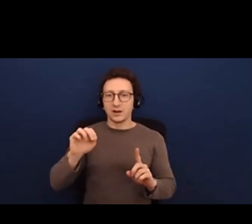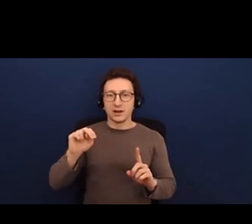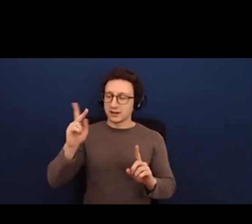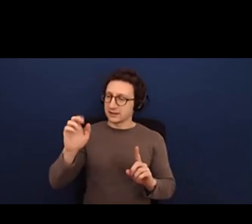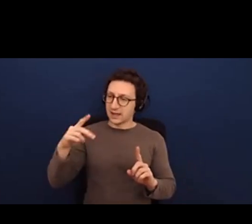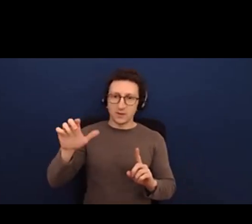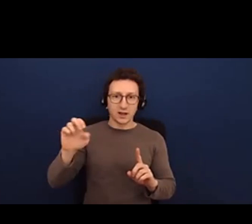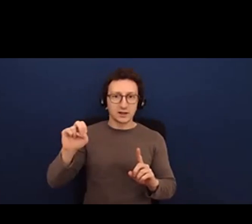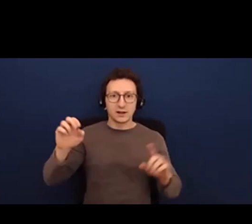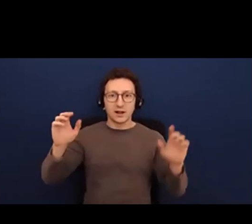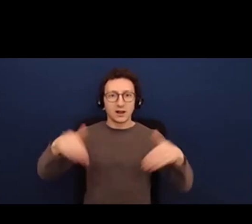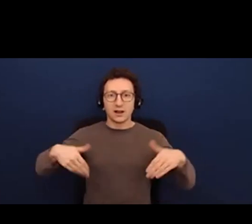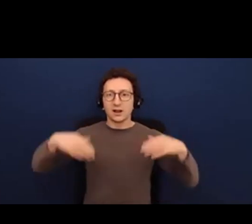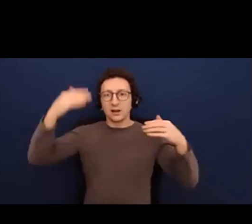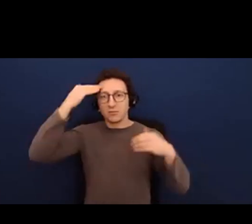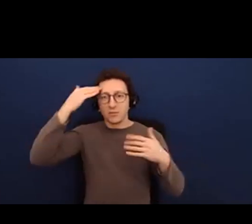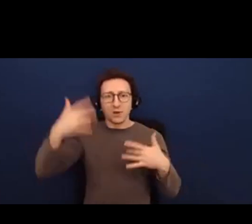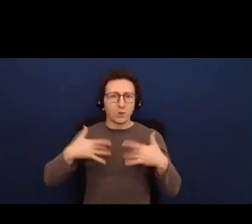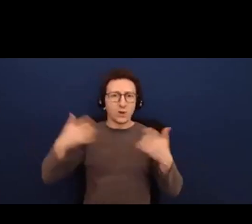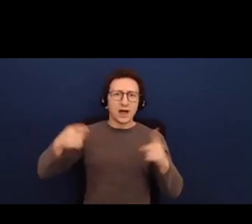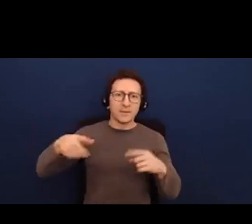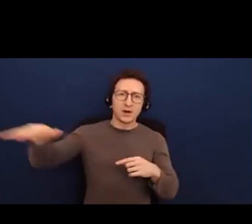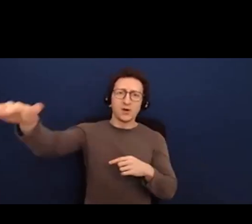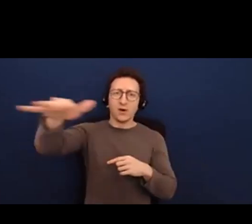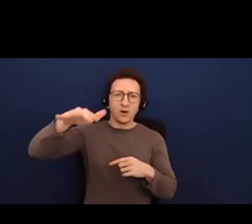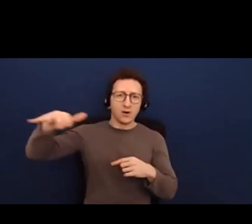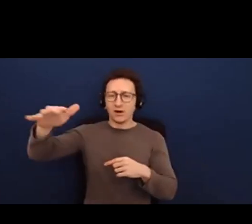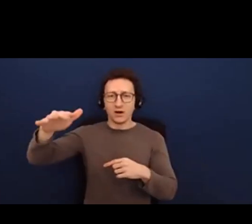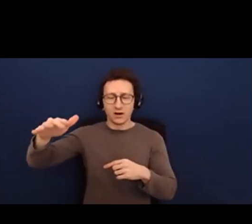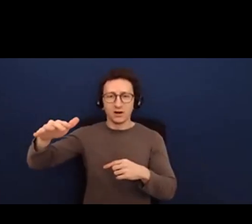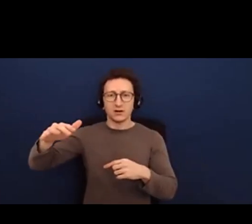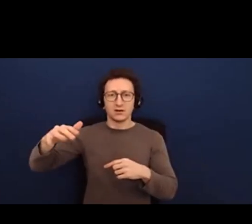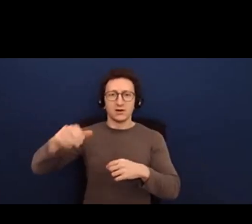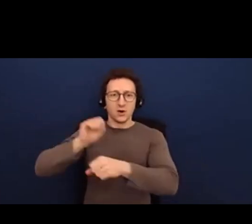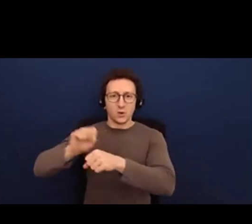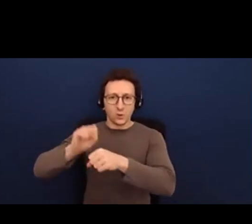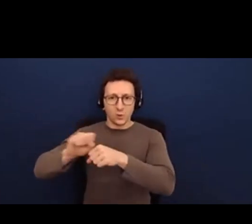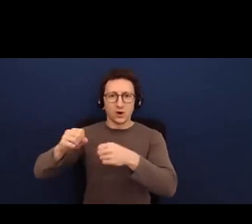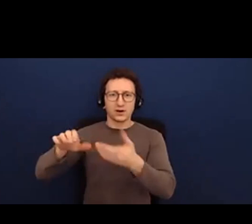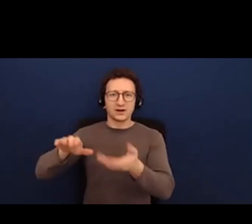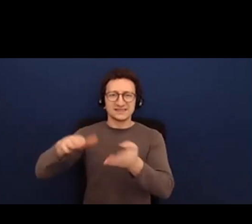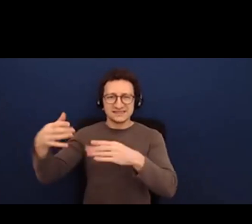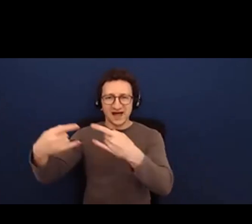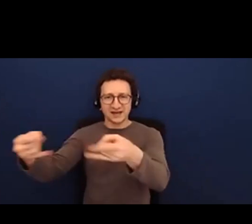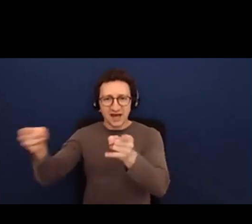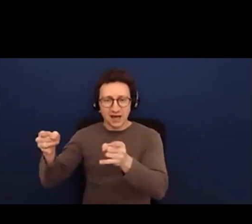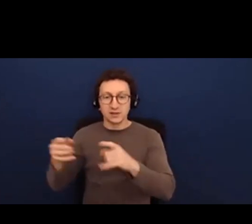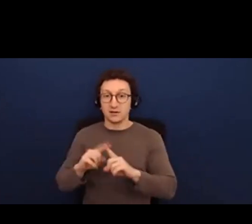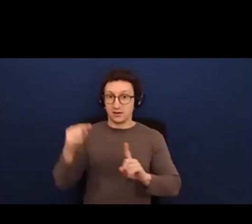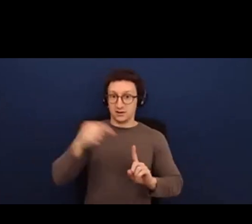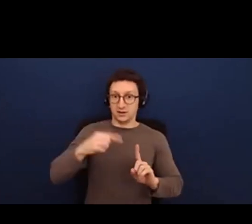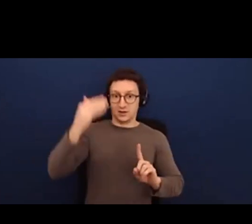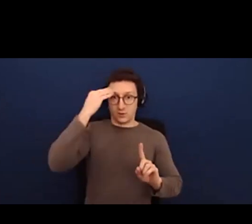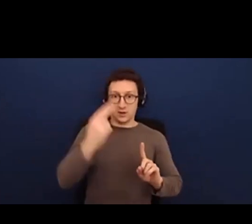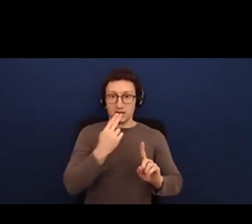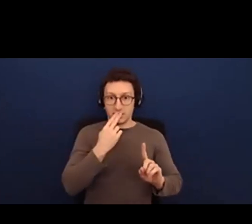horrors. He knew about Hitler's program to destroy the Jewish people, and he comments on that,